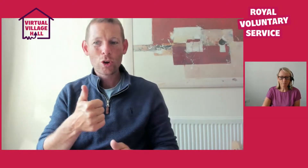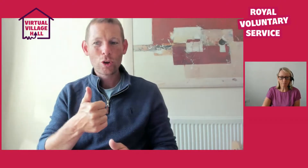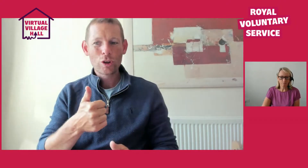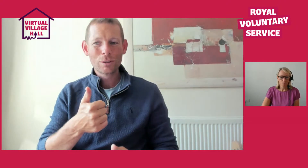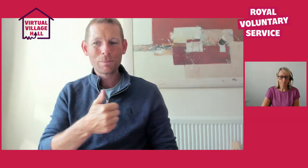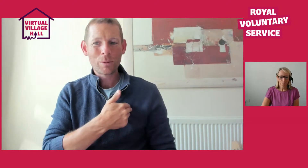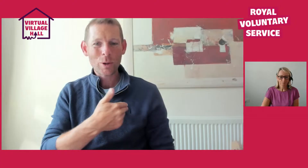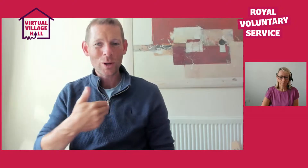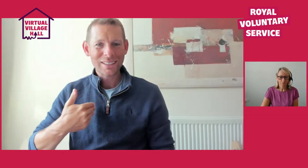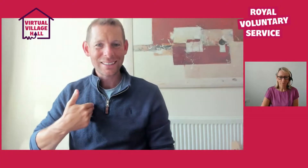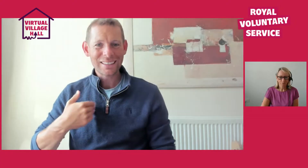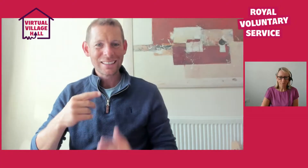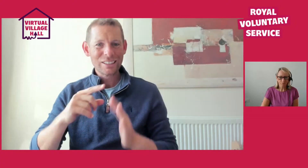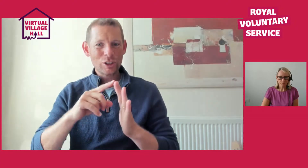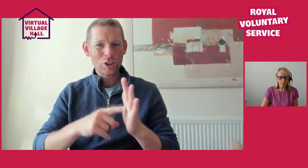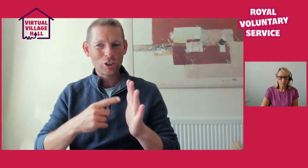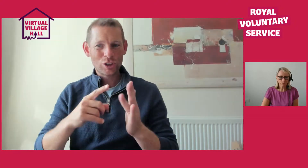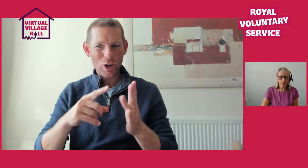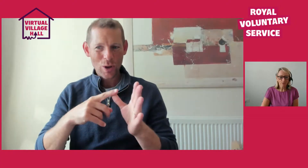England.